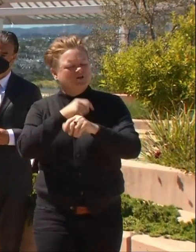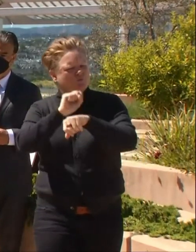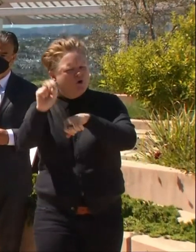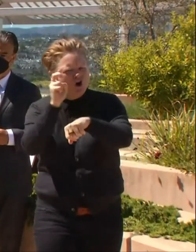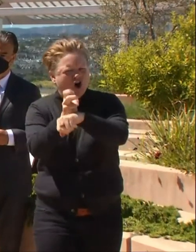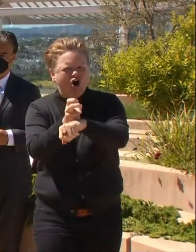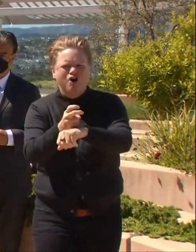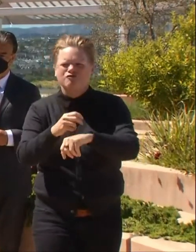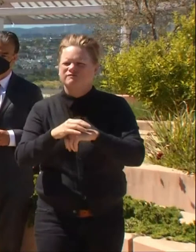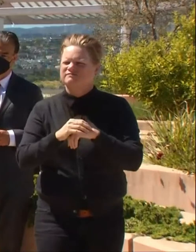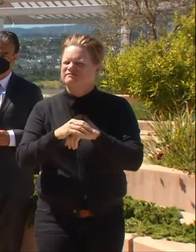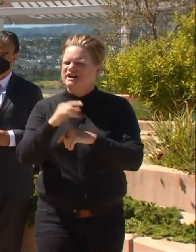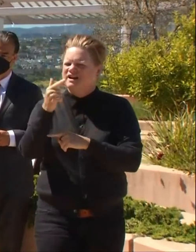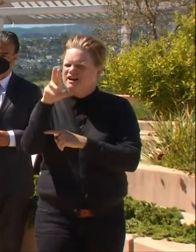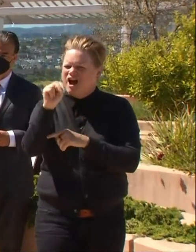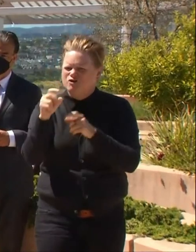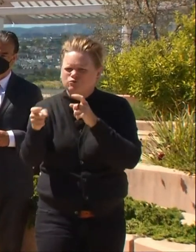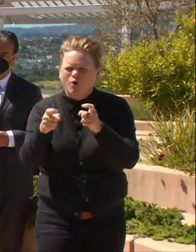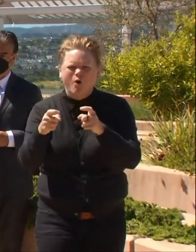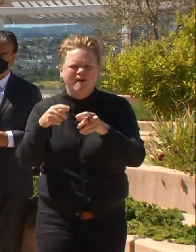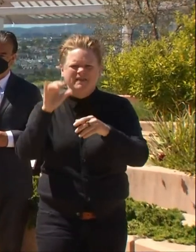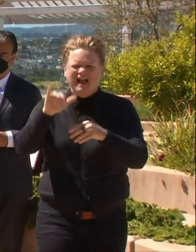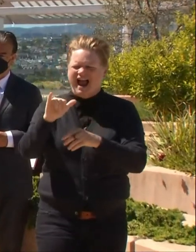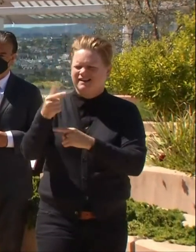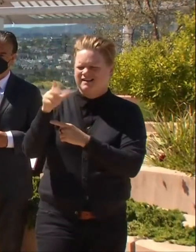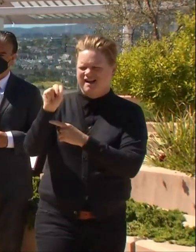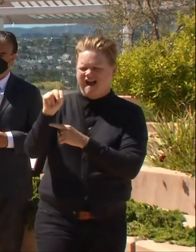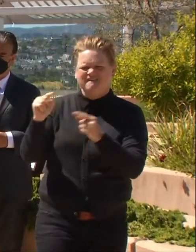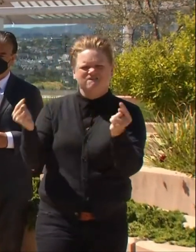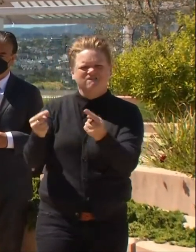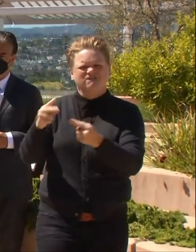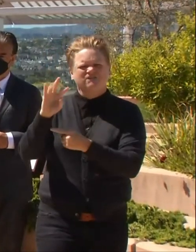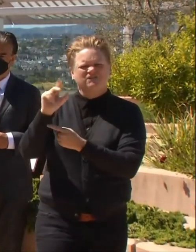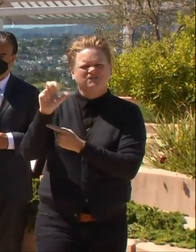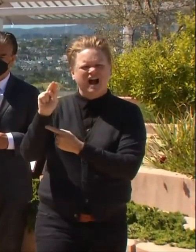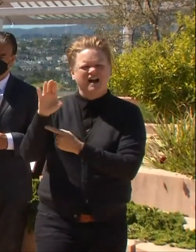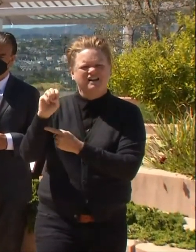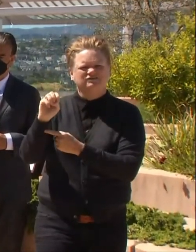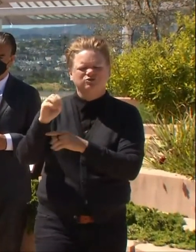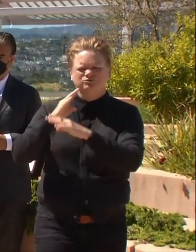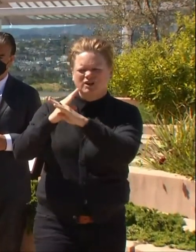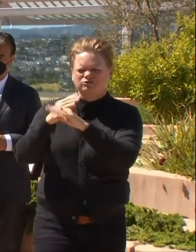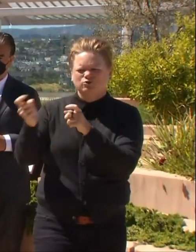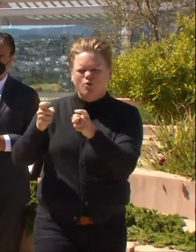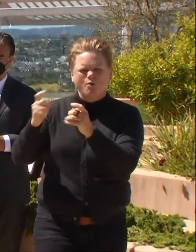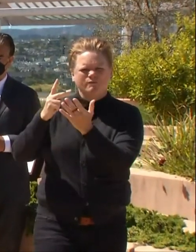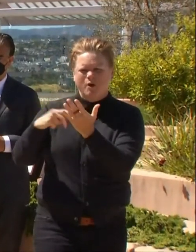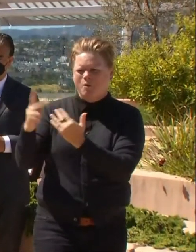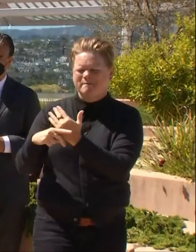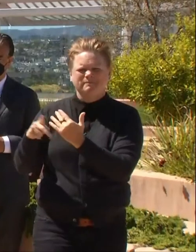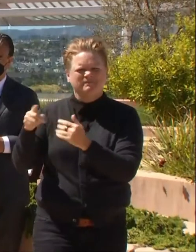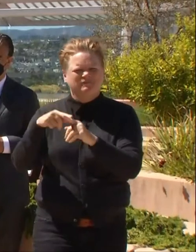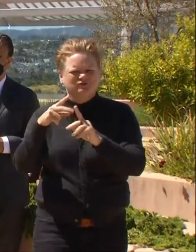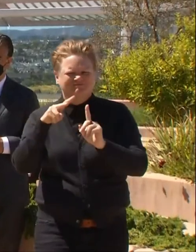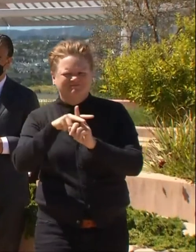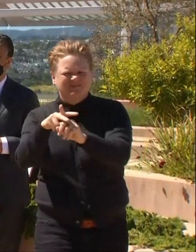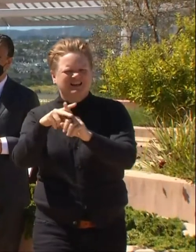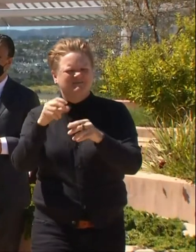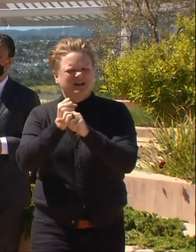violence prevention, the 200 plus million in this CalVIP program that can help highlight some of those laws that are on the books that we need to